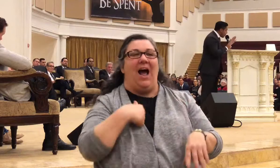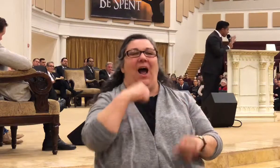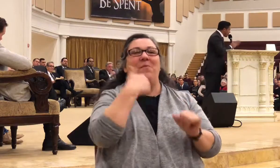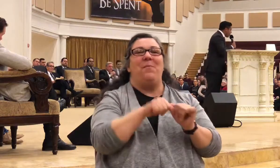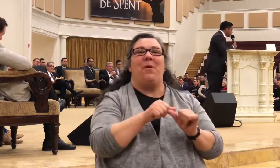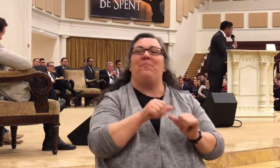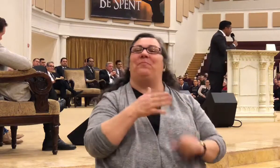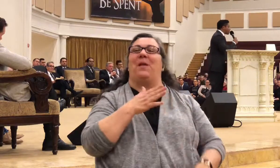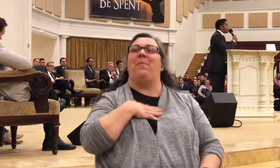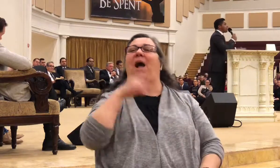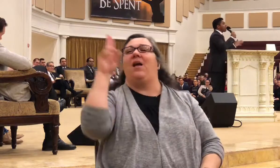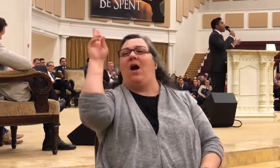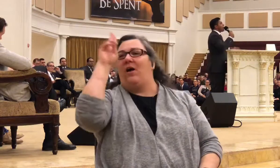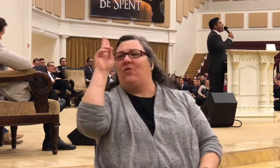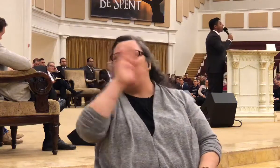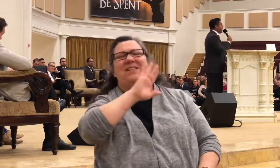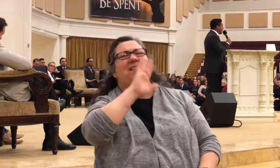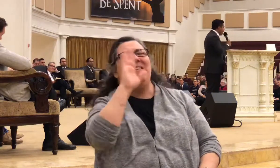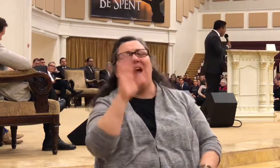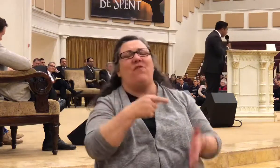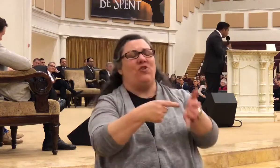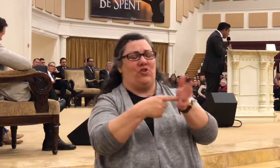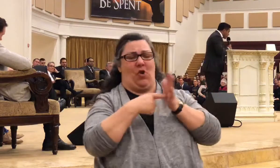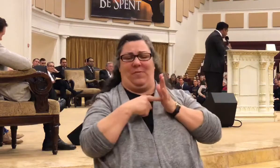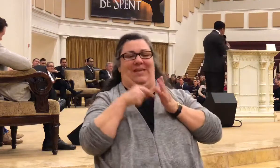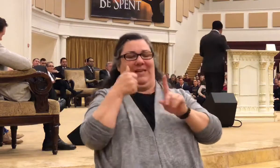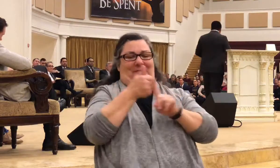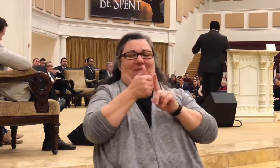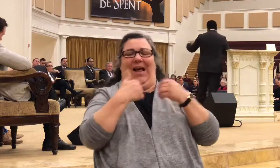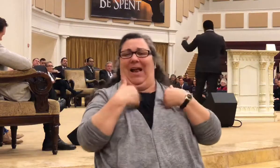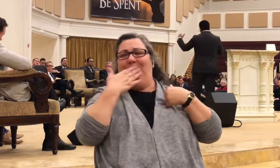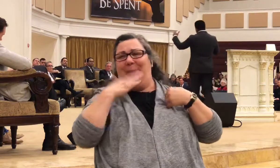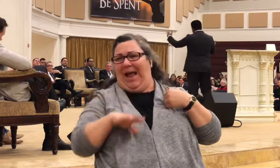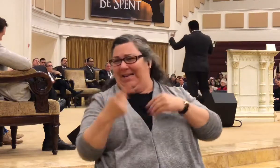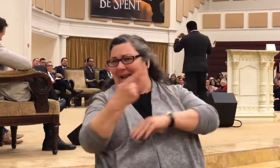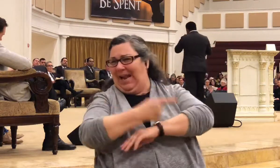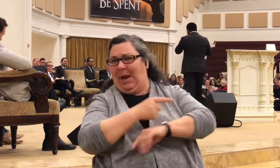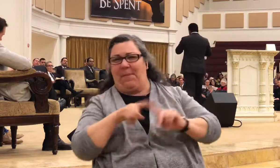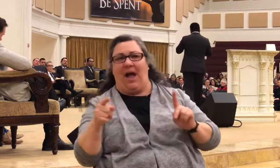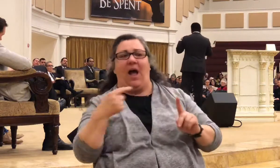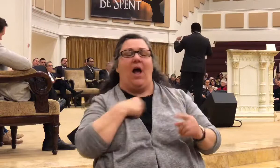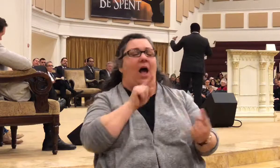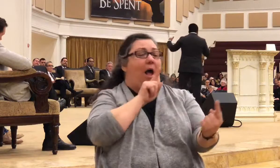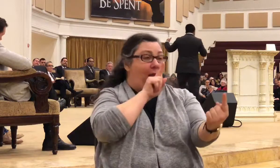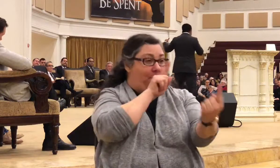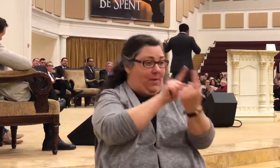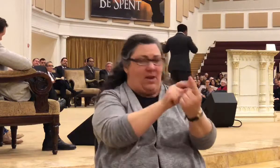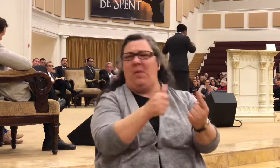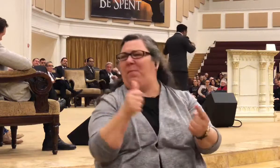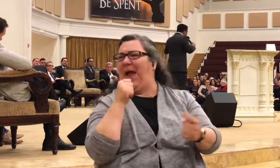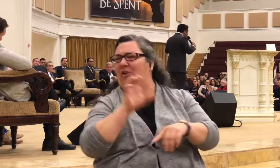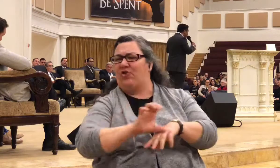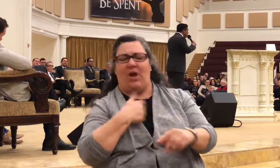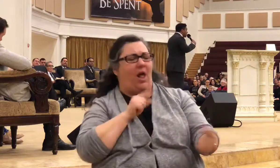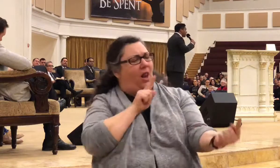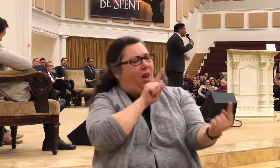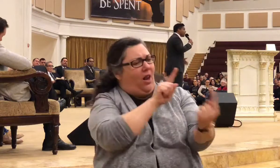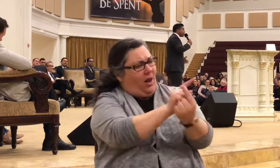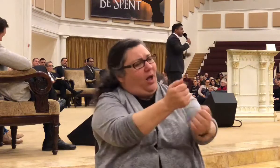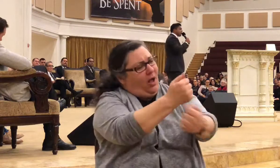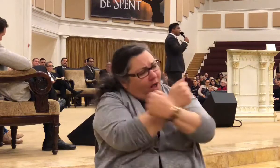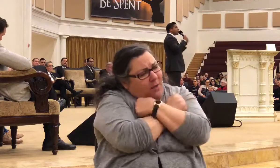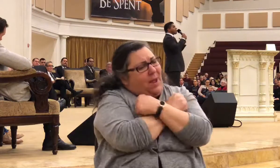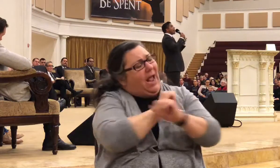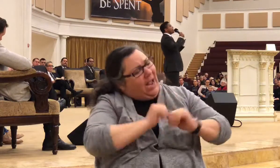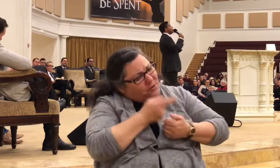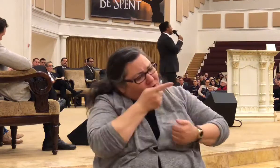uncle never, you know, showing us that he's ever had a bad day, and all of a sudden I give him a big hug in the back of the church, and I said, how you doing?